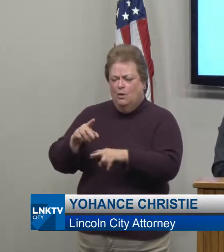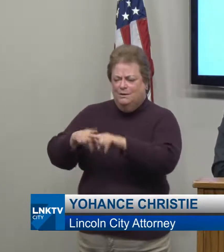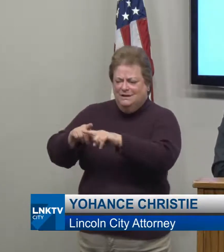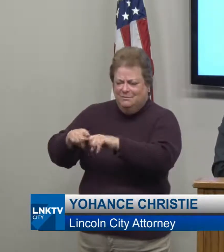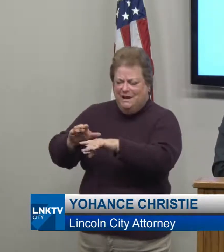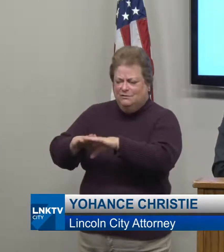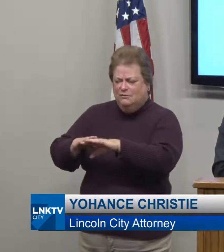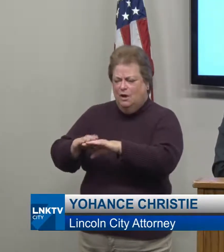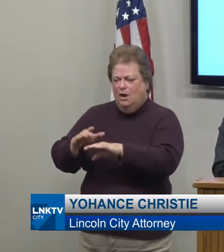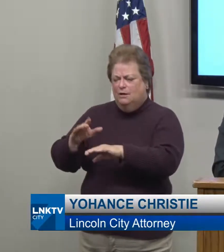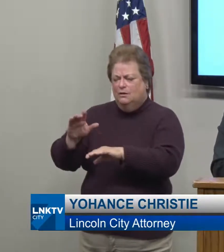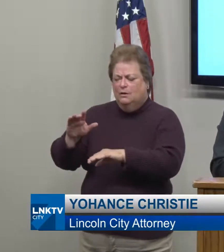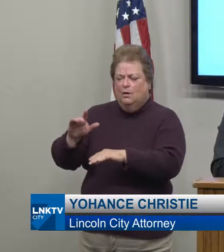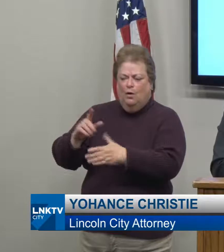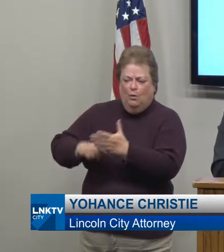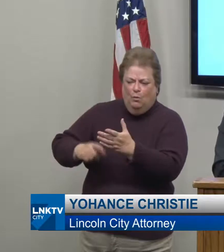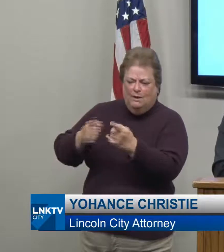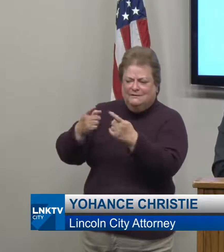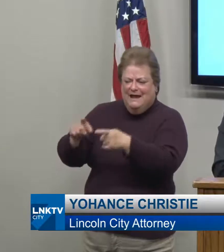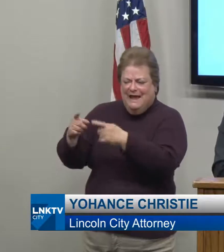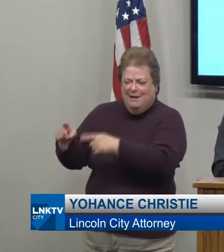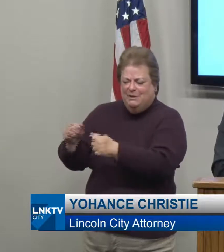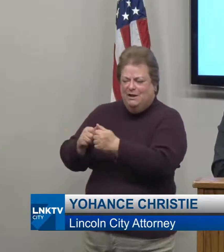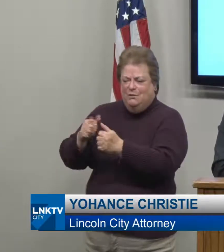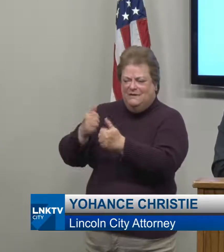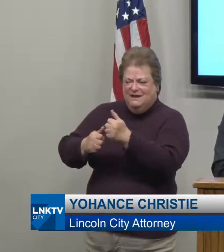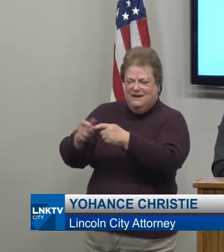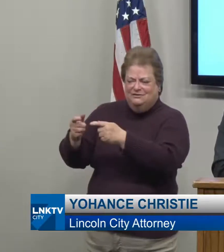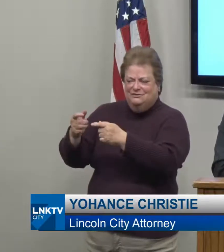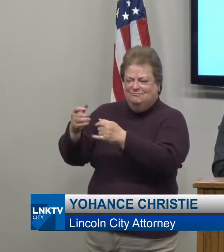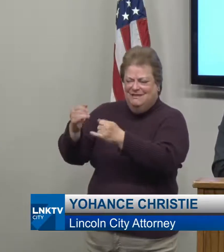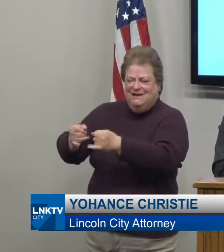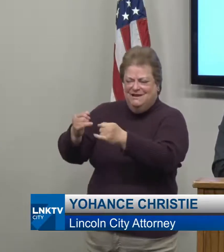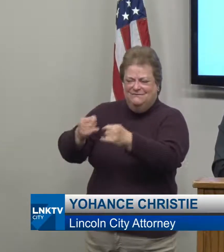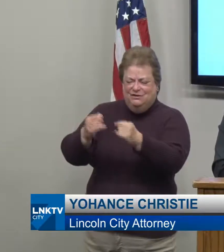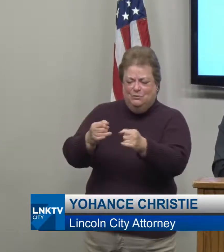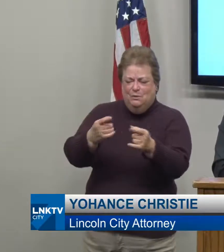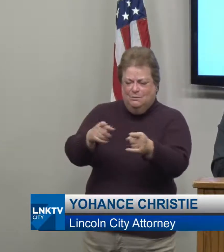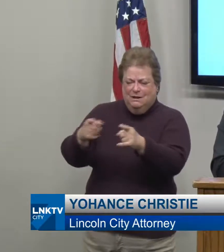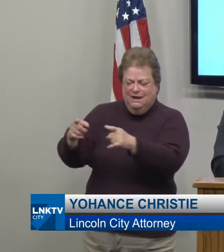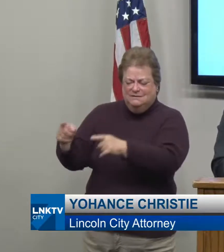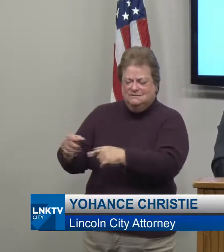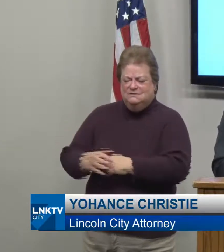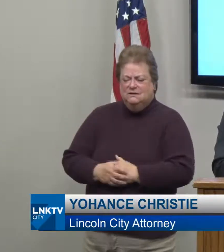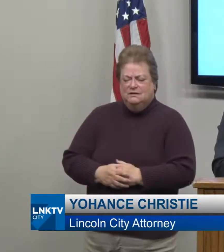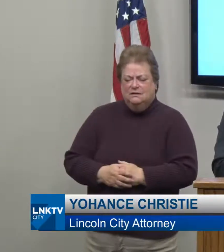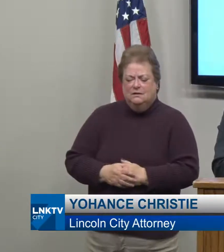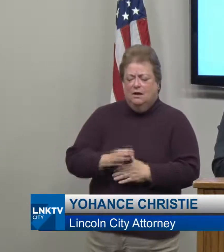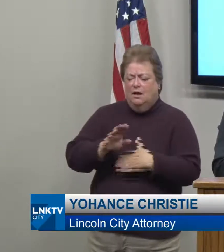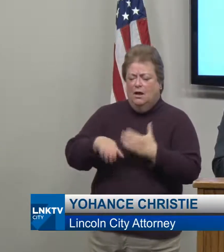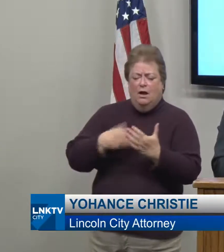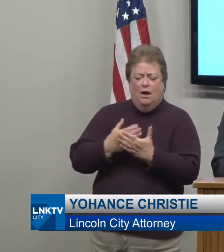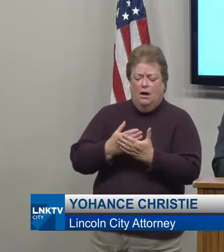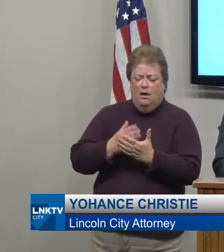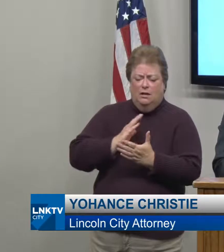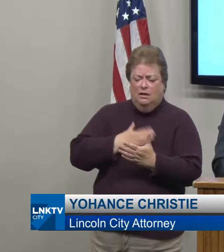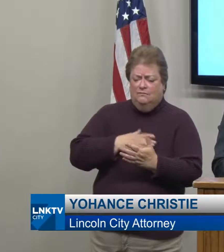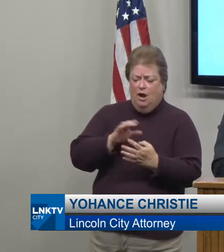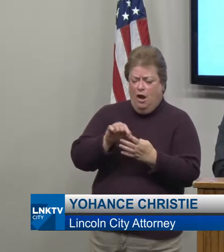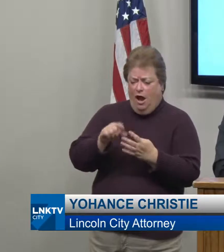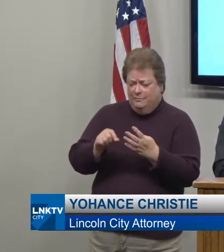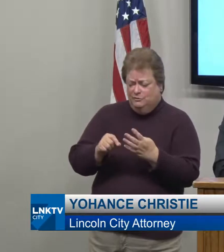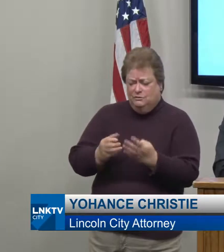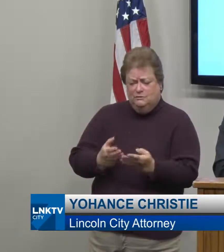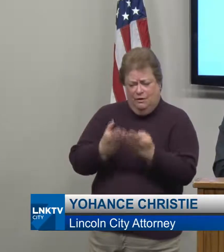specific facts of each individual case. But I would say that all options are on the table.